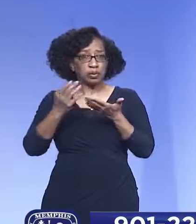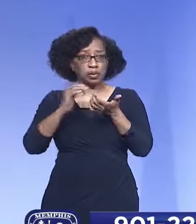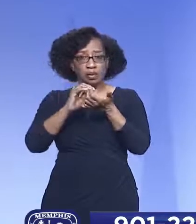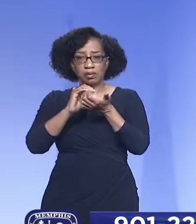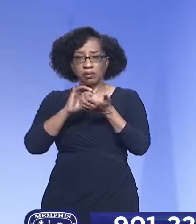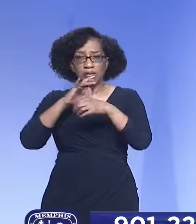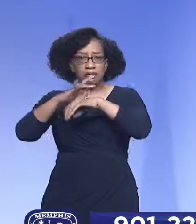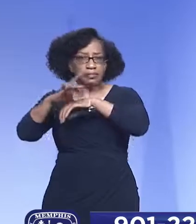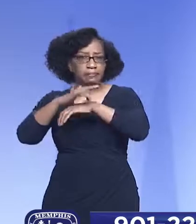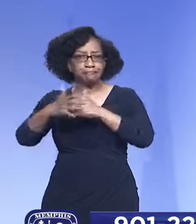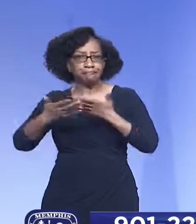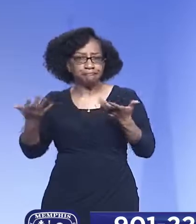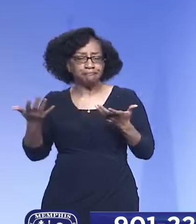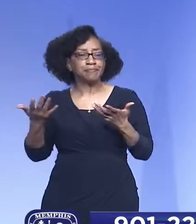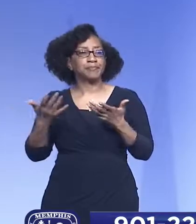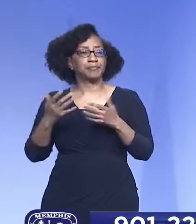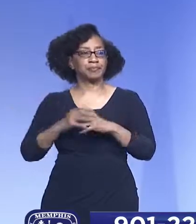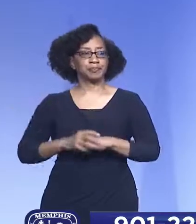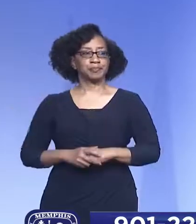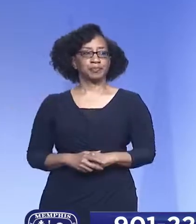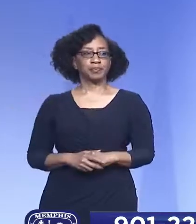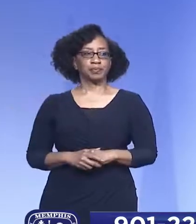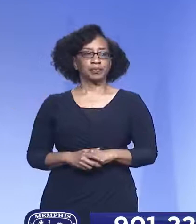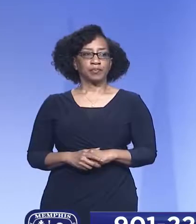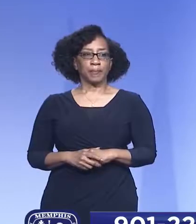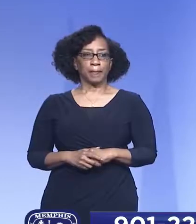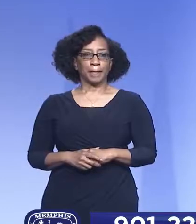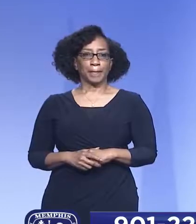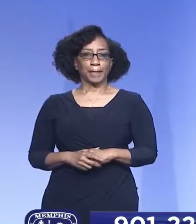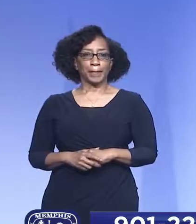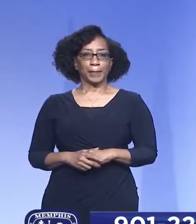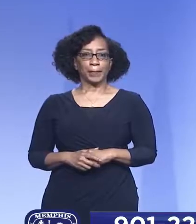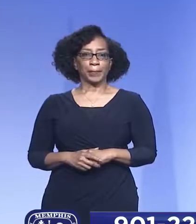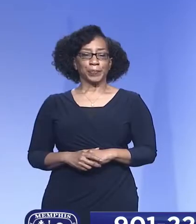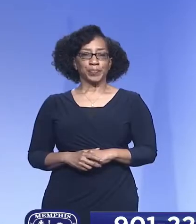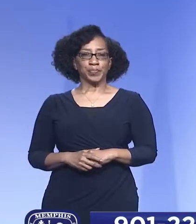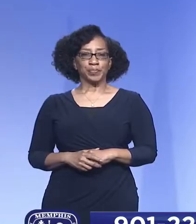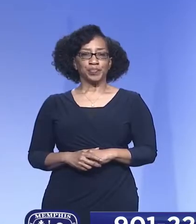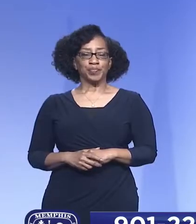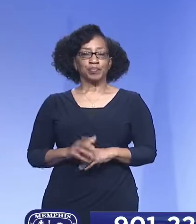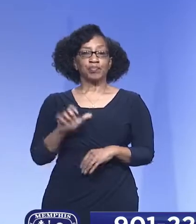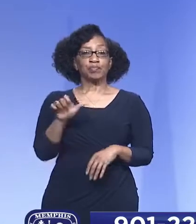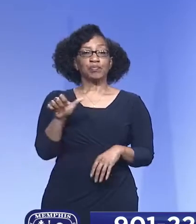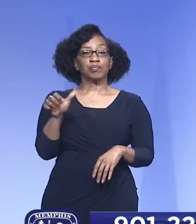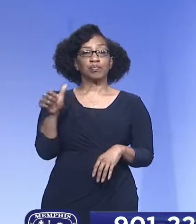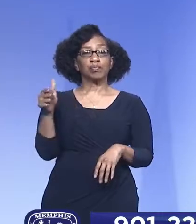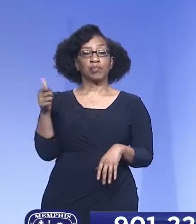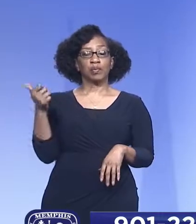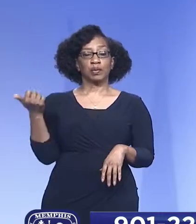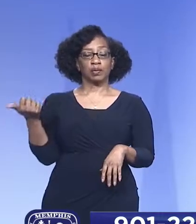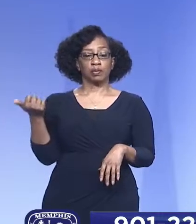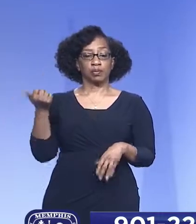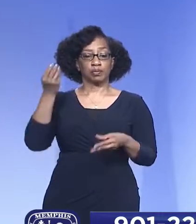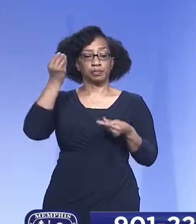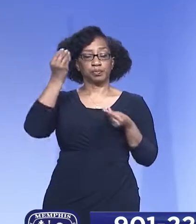available. And so those are the other thing that I want to just